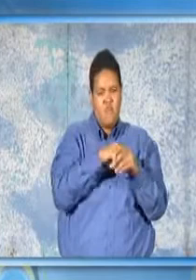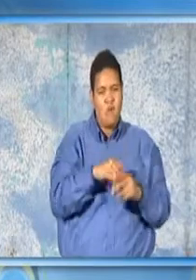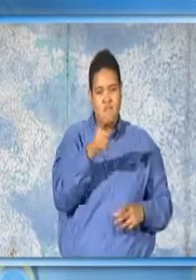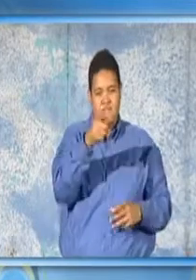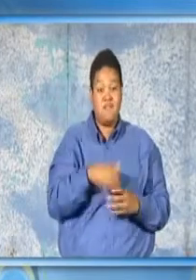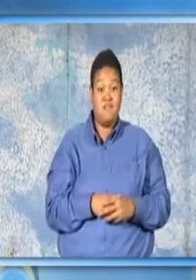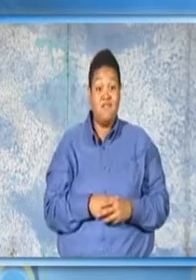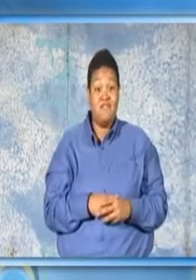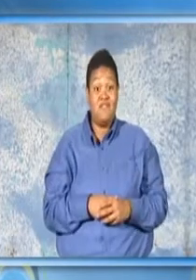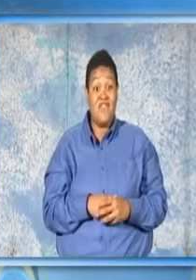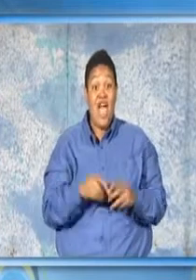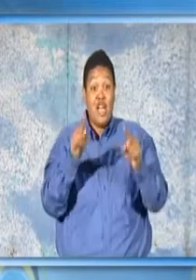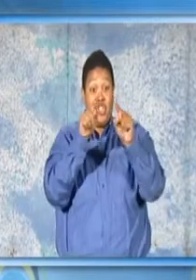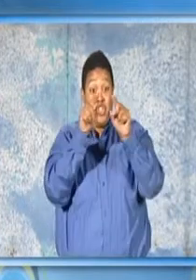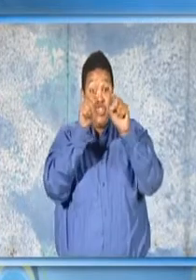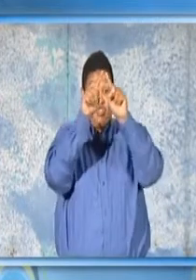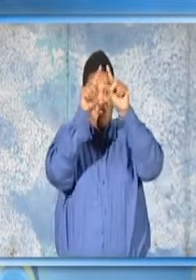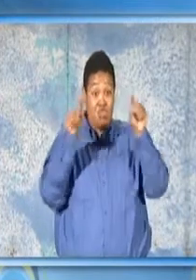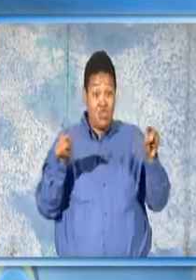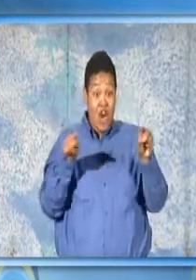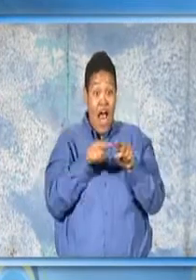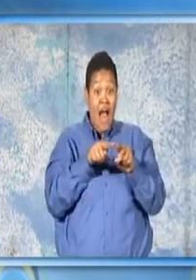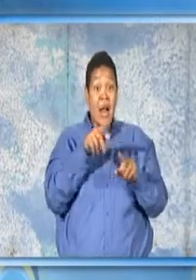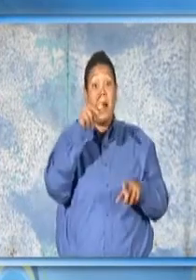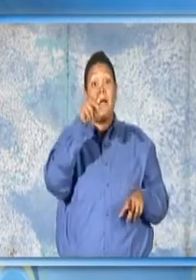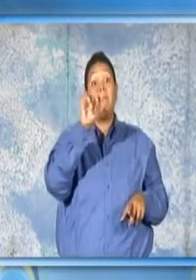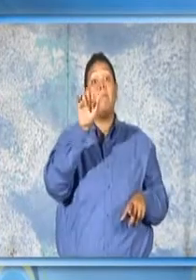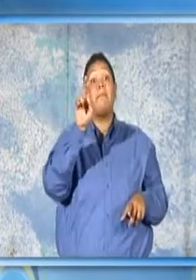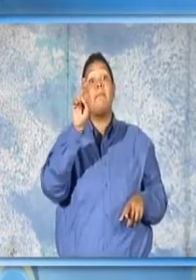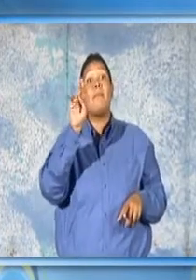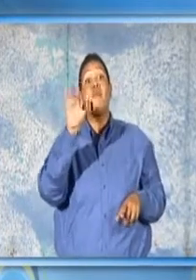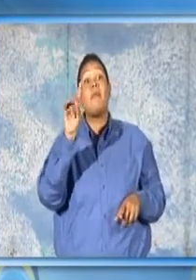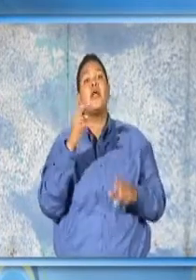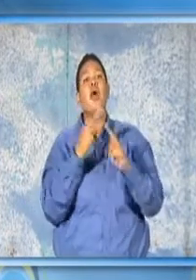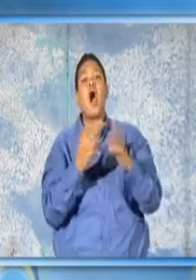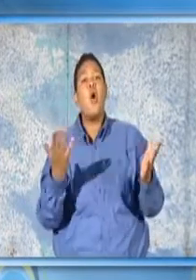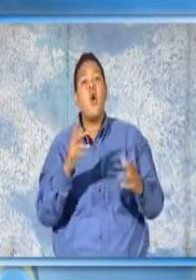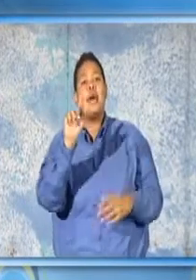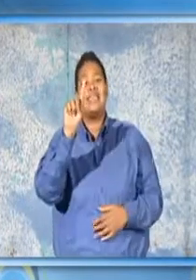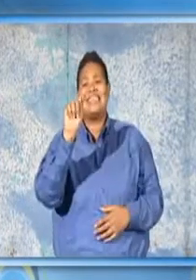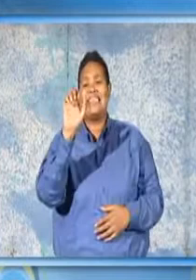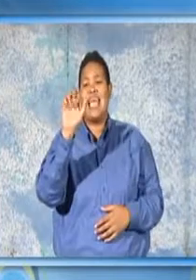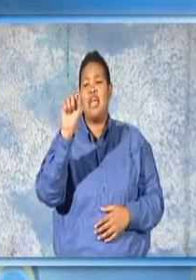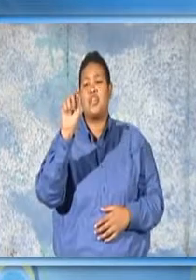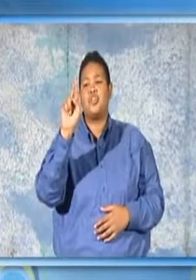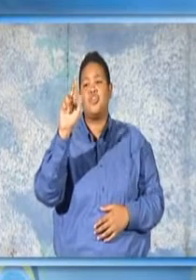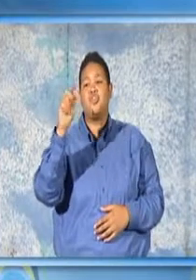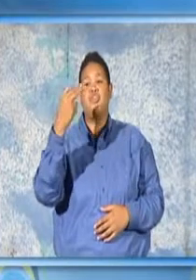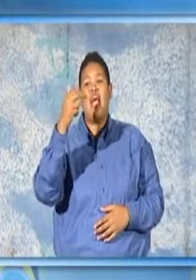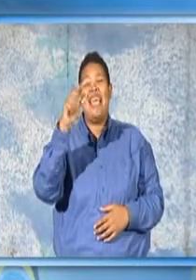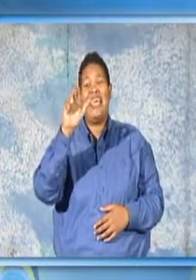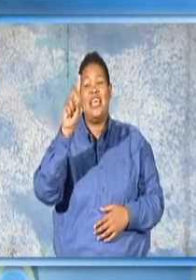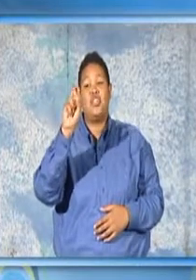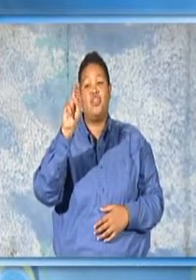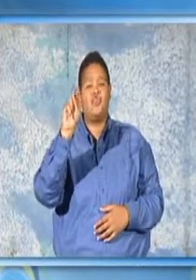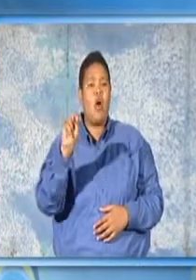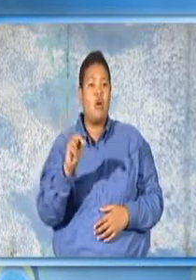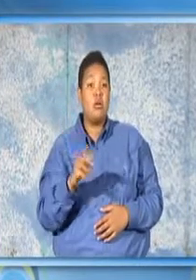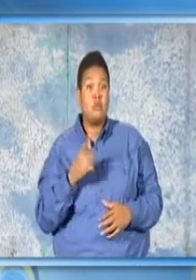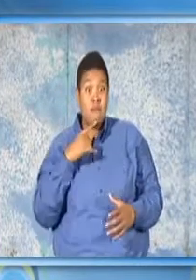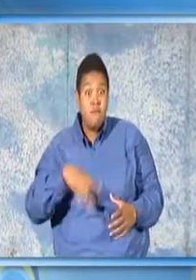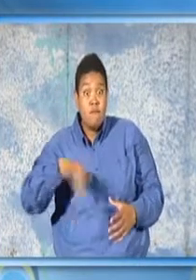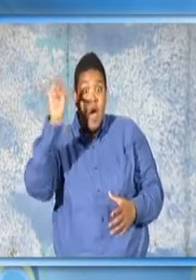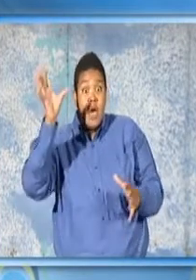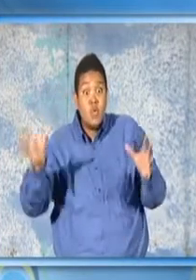A triangular based pyramid is called a tetrahedron. And to determine its total surface area, we find the